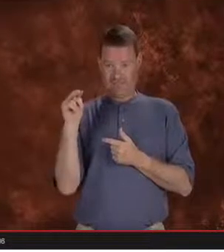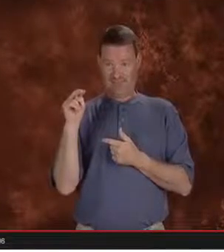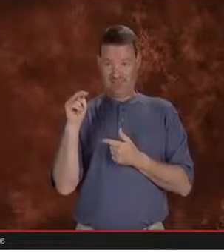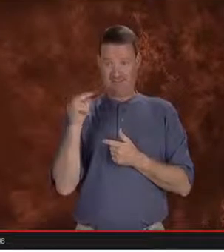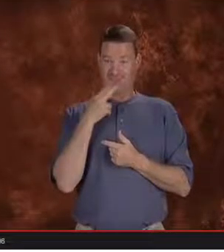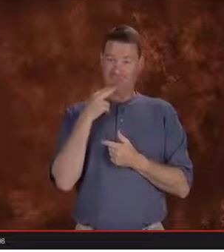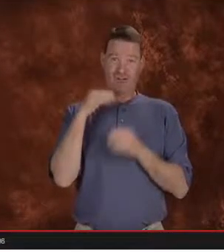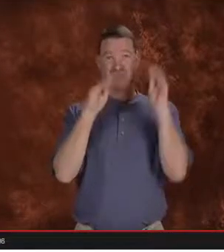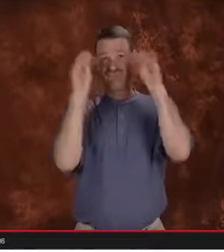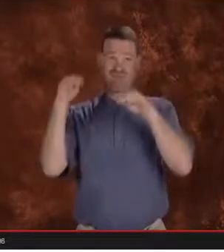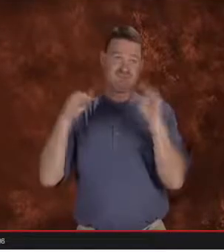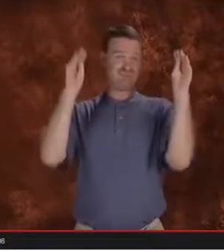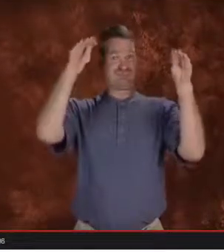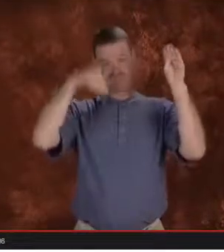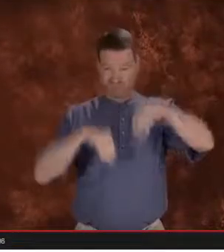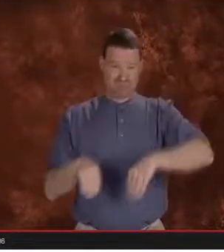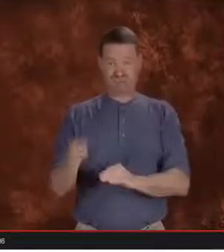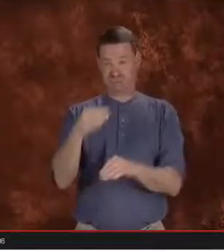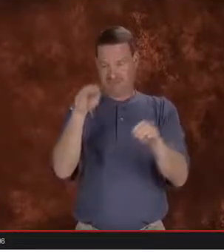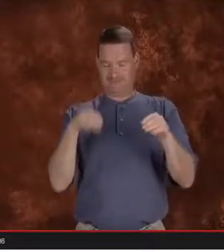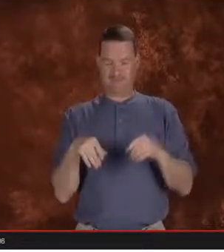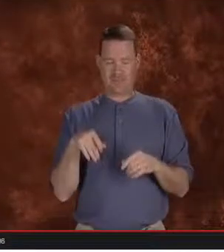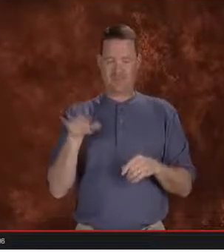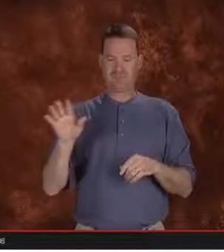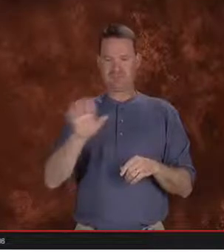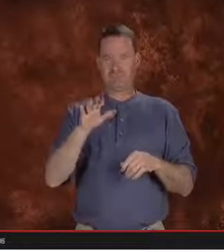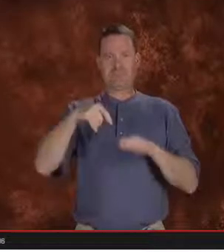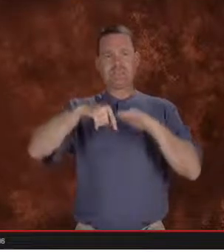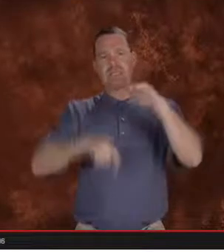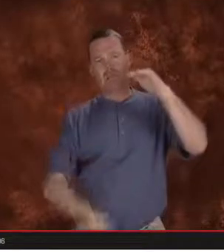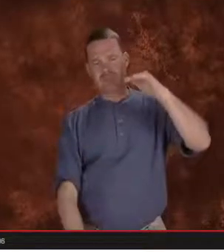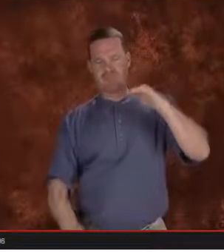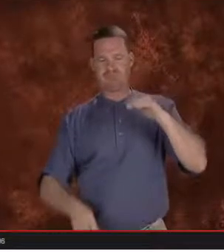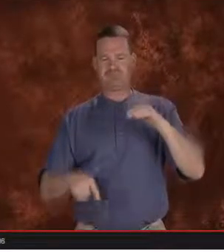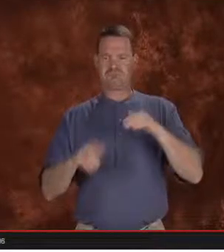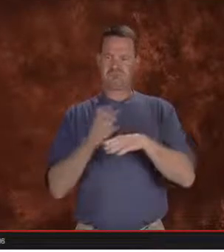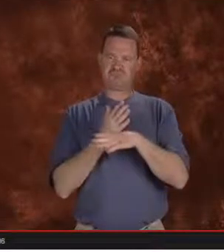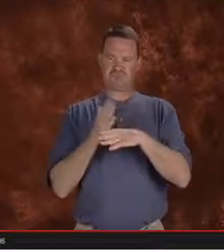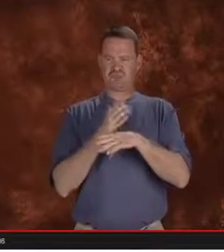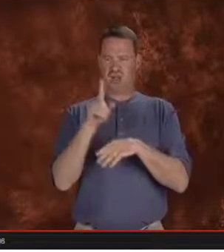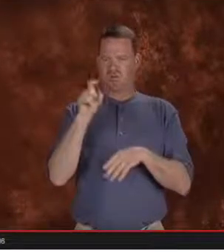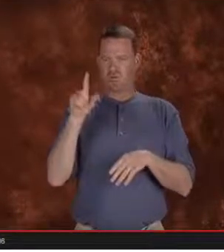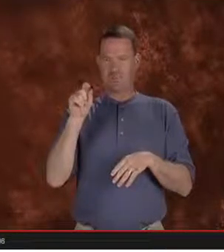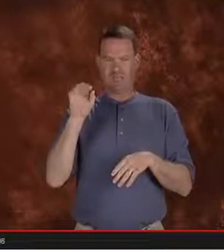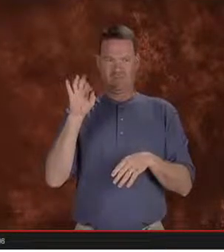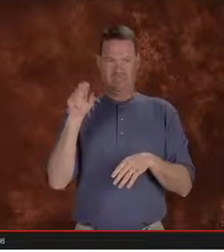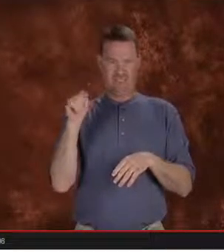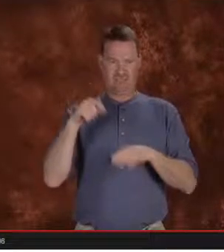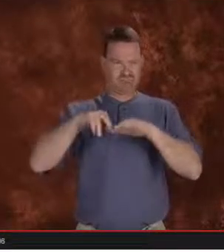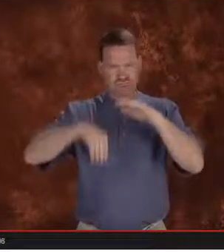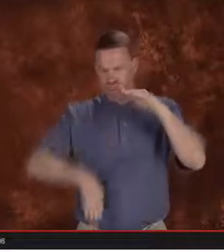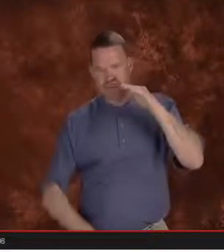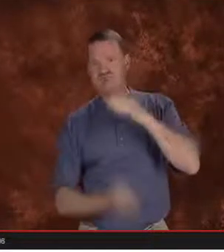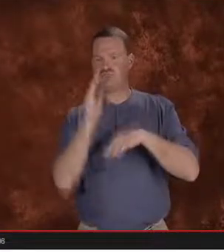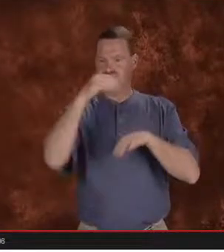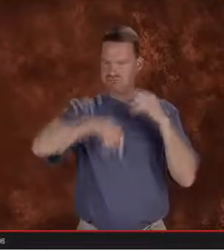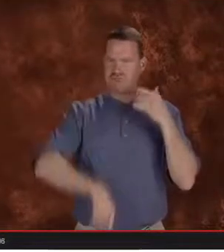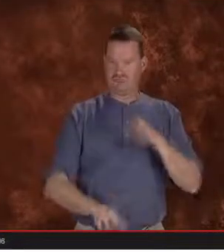Another animal would be dolphins that live in the ocean. And they tend to